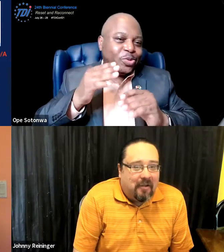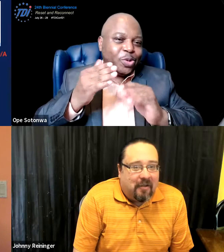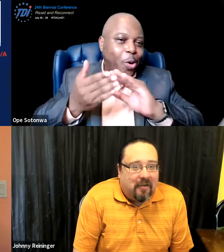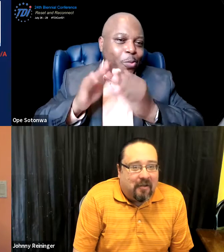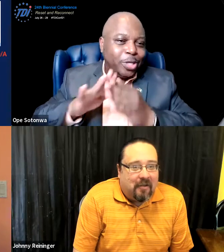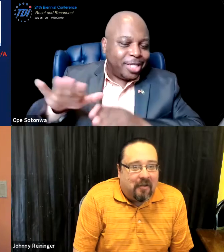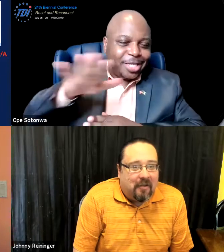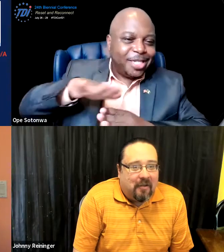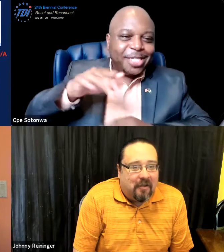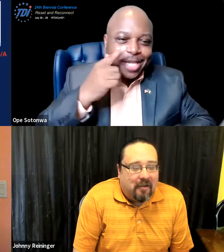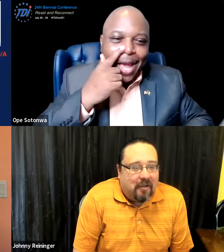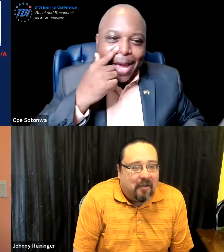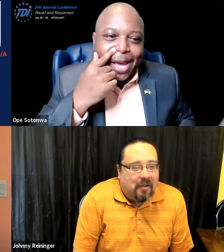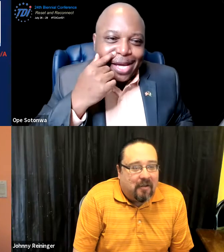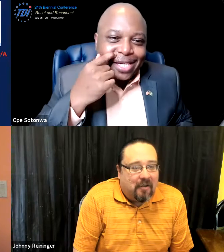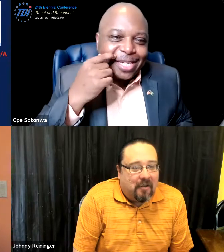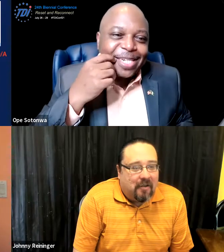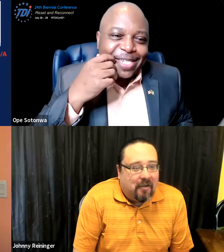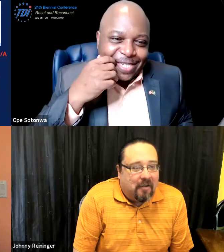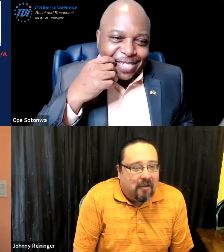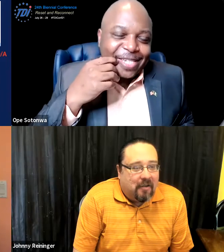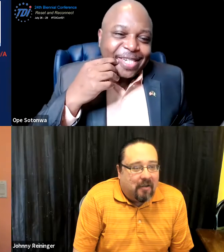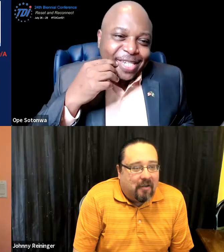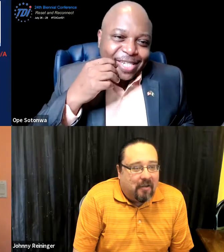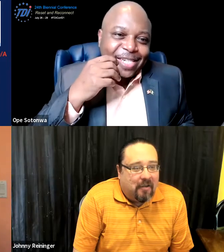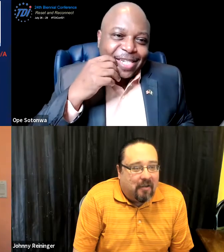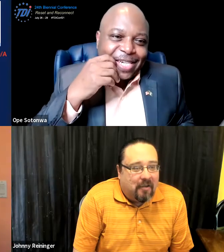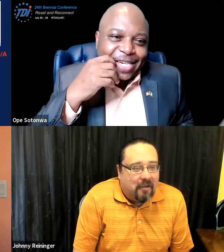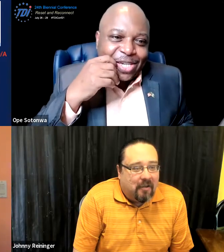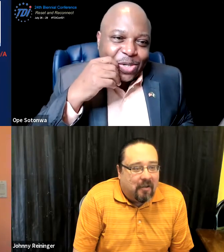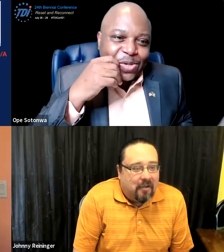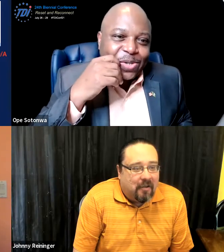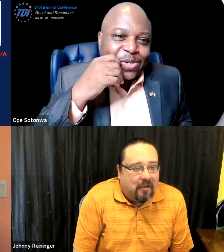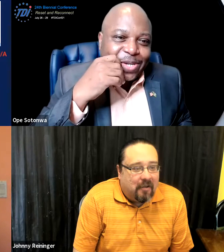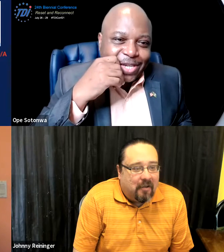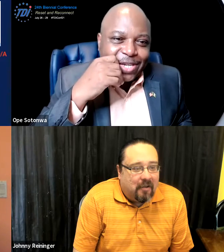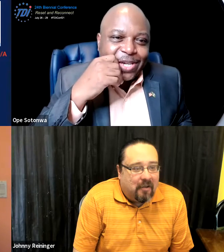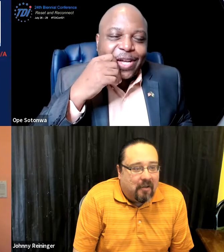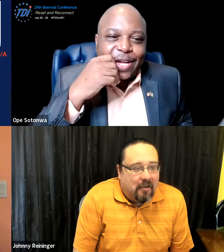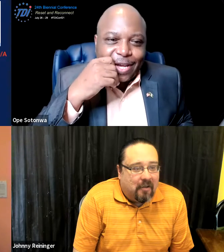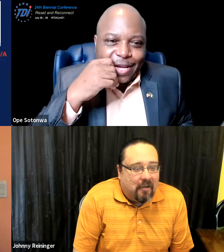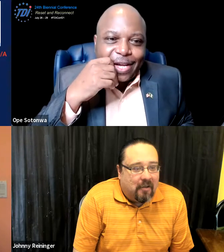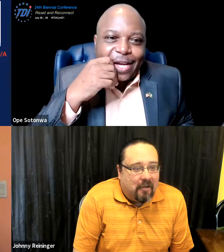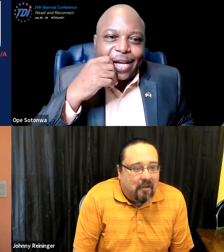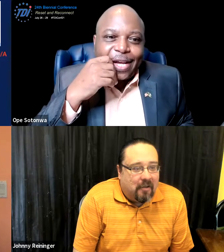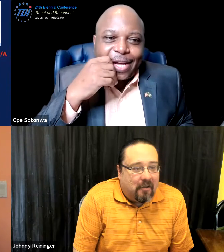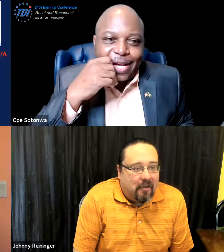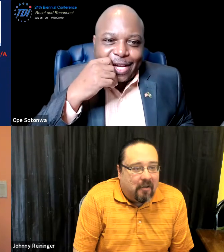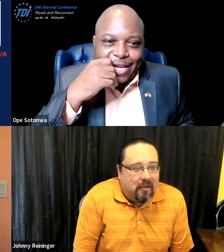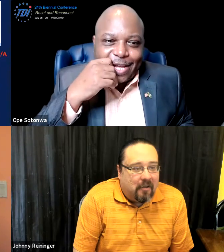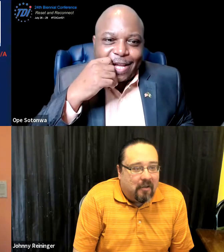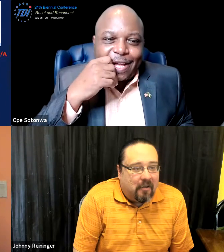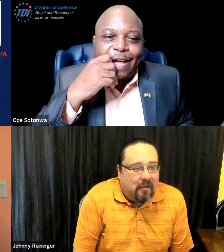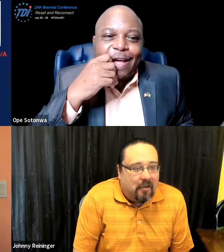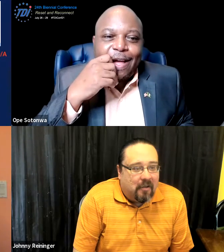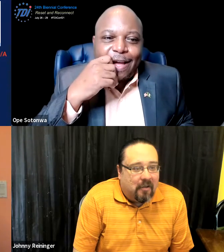And certainly we have to think about people that are providing accessibility to the organizations. Yeah, I operate Mano Communications,